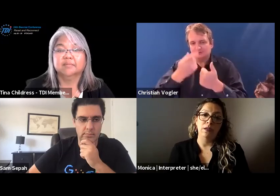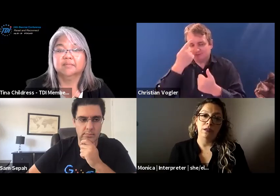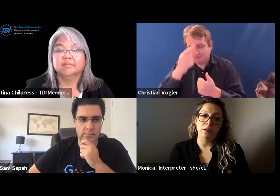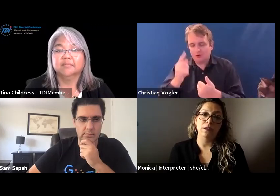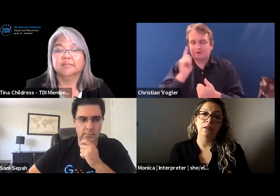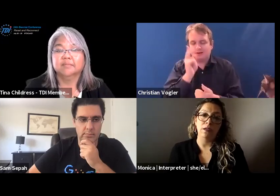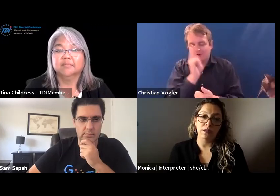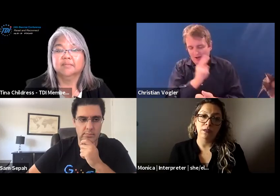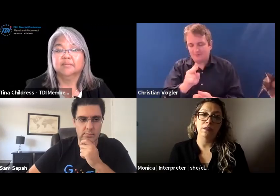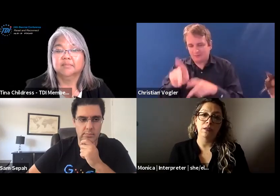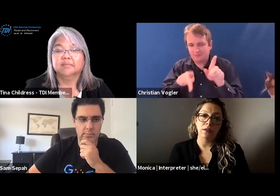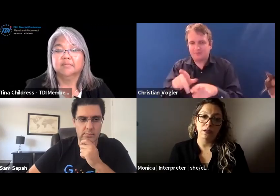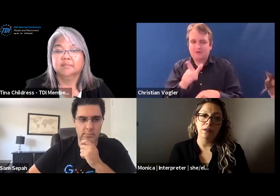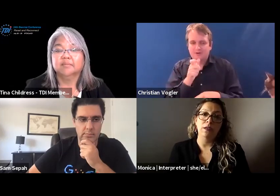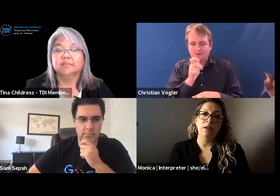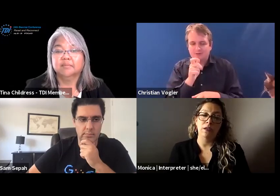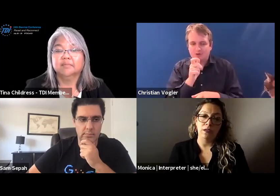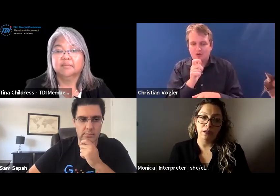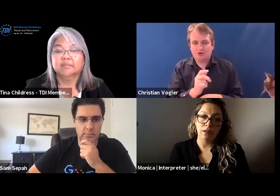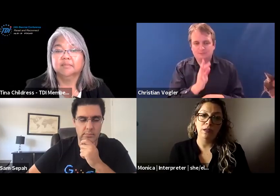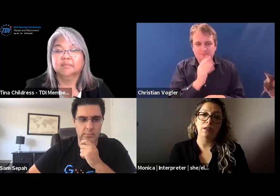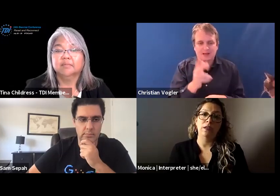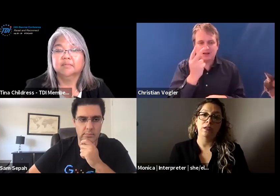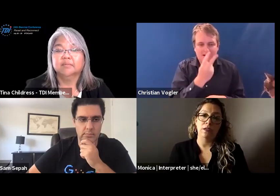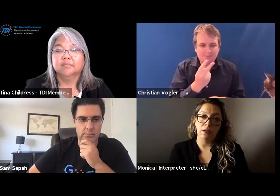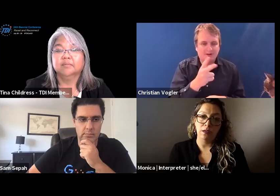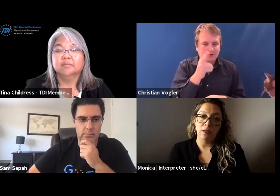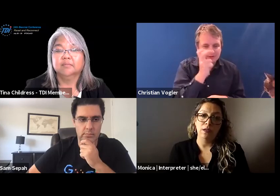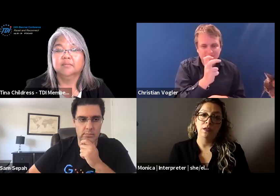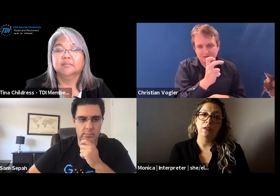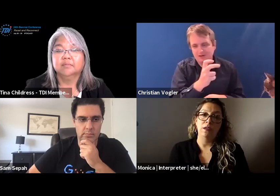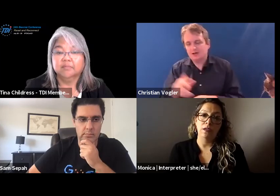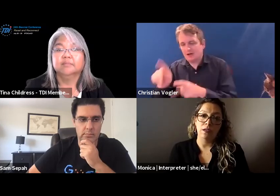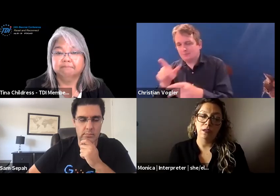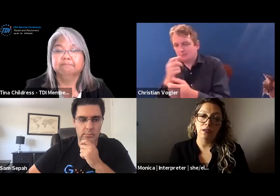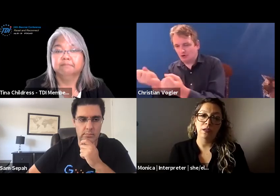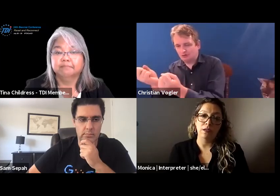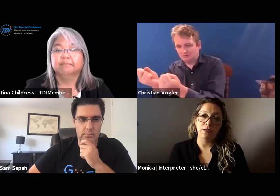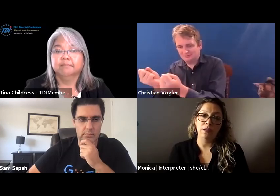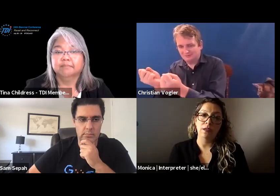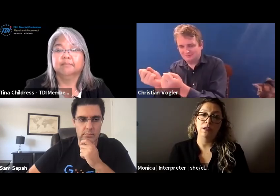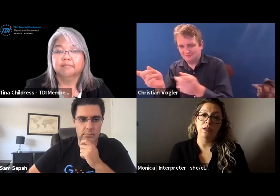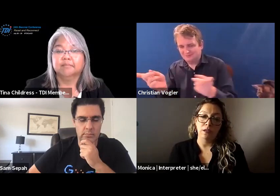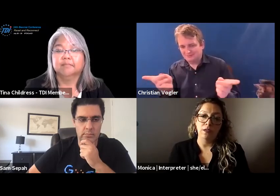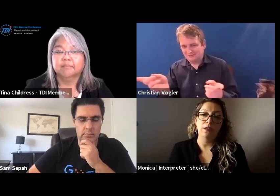some challenges for deaf and hard of hearing people as well, who uh, read lips and people who